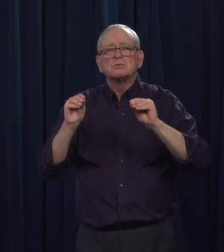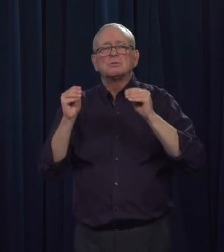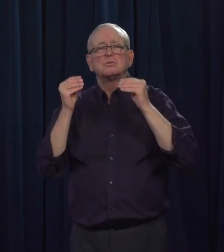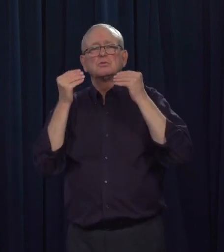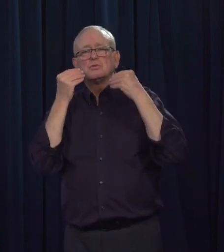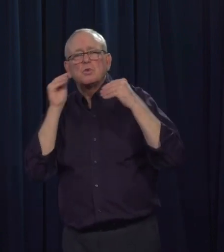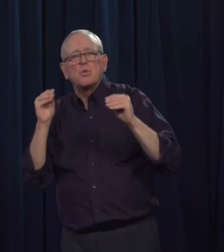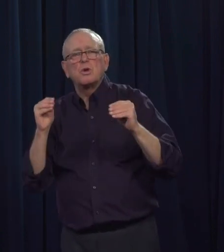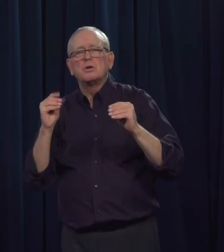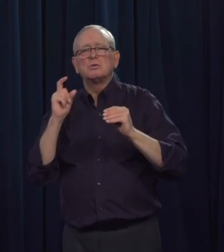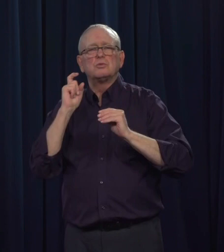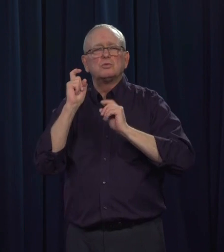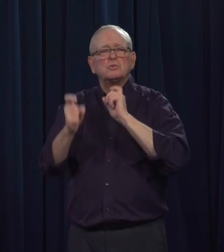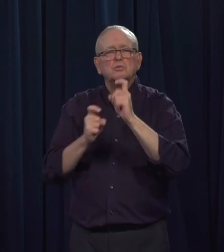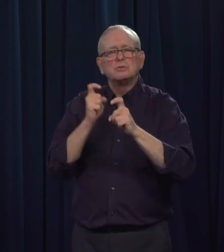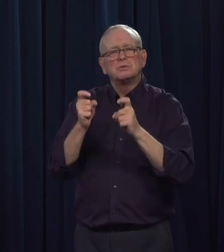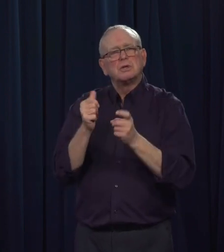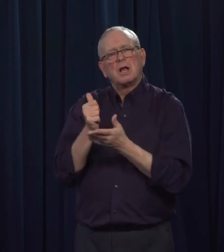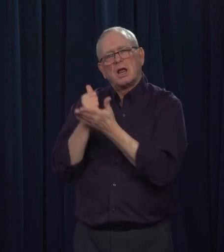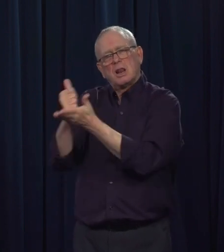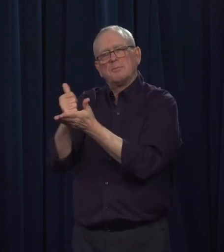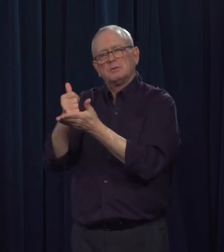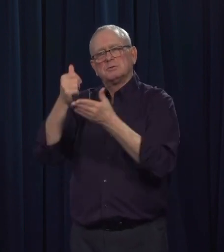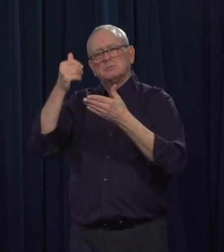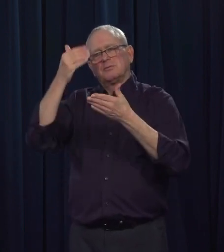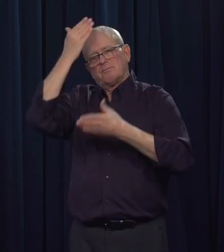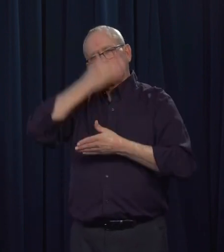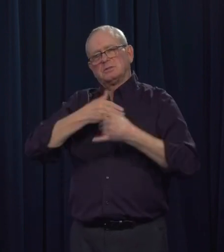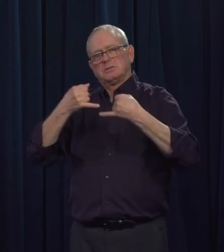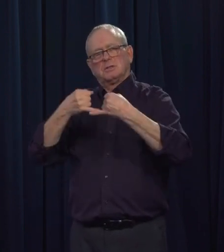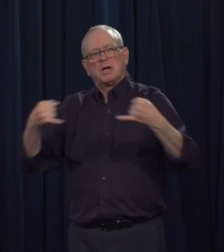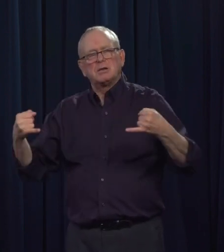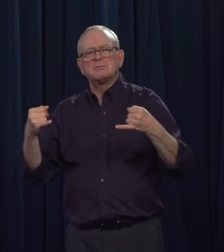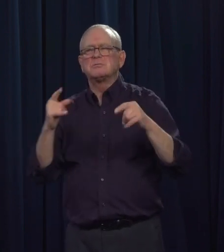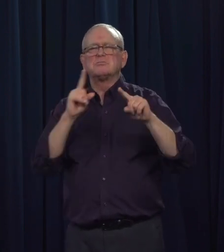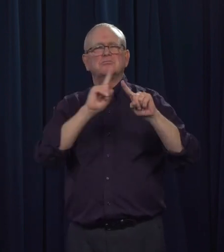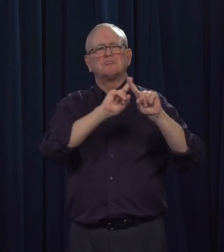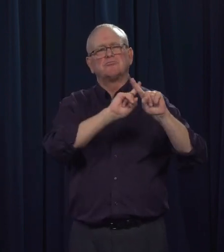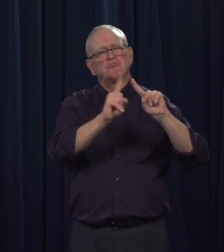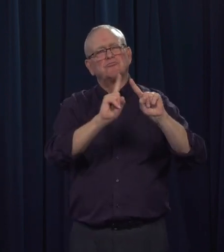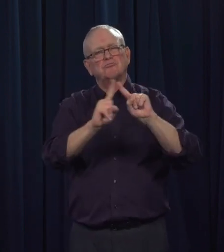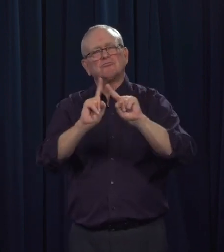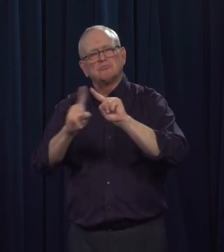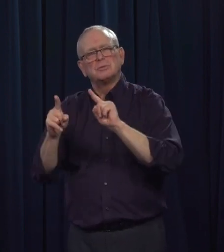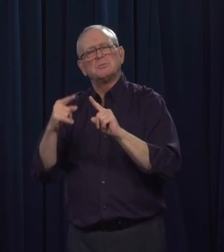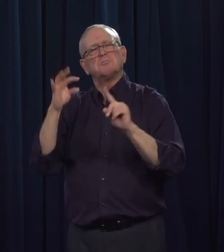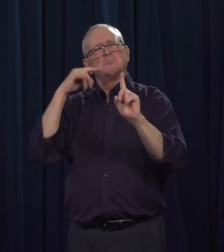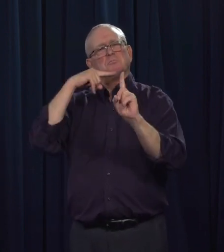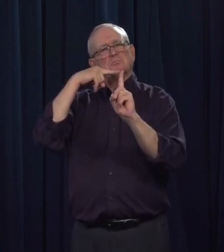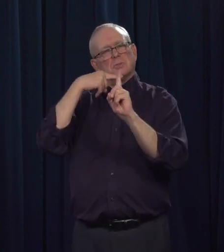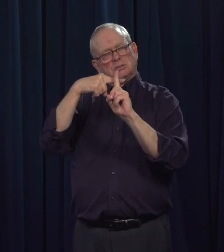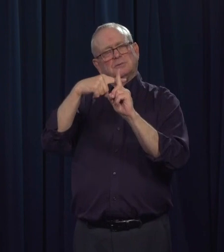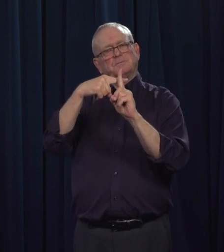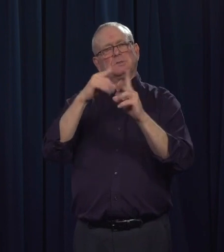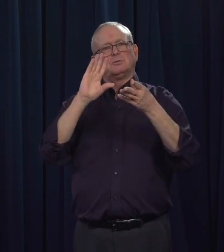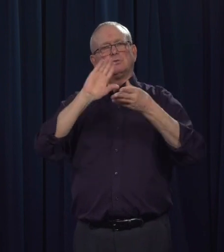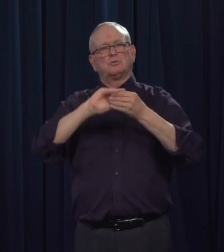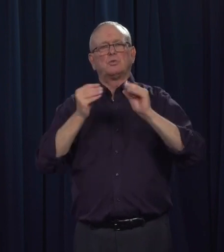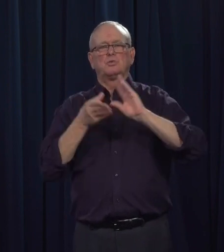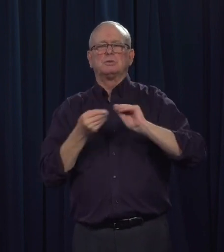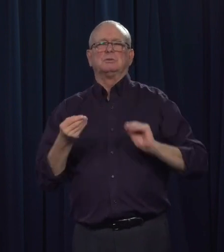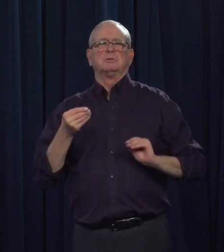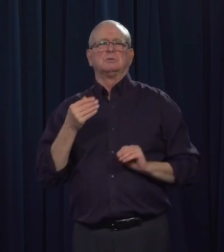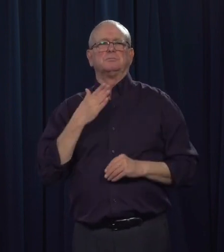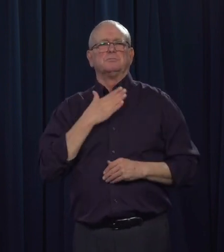these trying times. Please continue to share your stories using the Alberta Cares hashtag and continue to take care of each